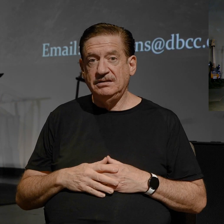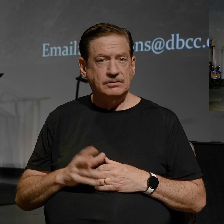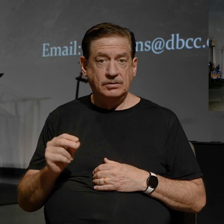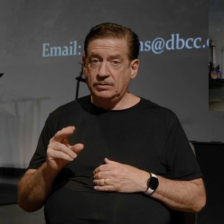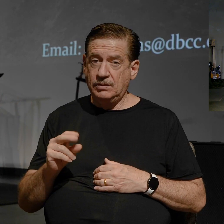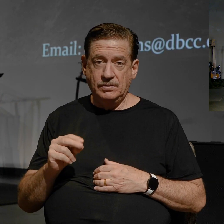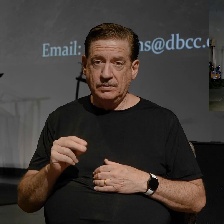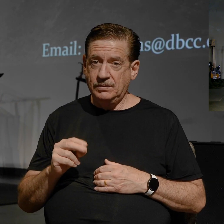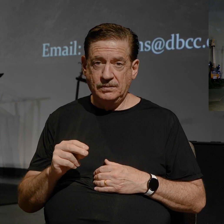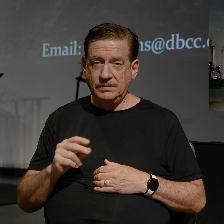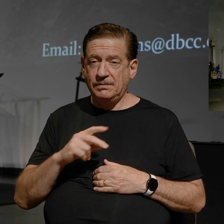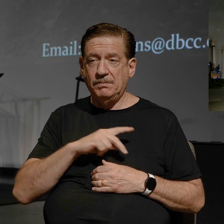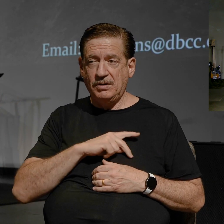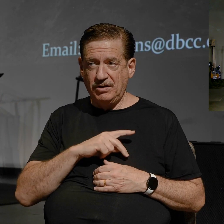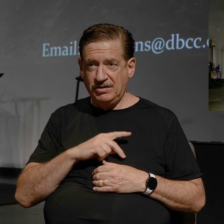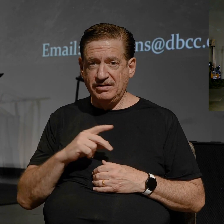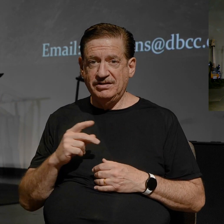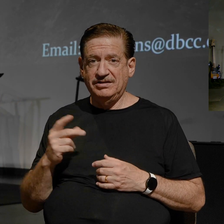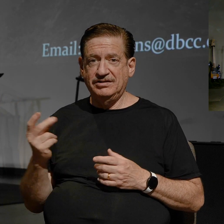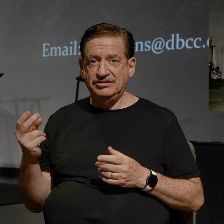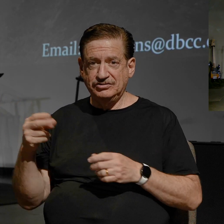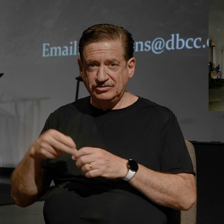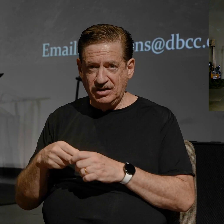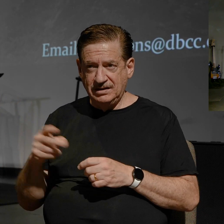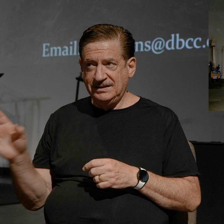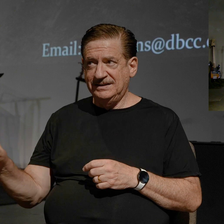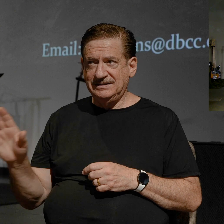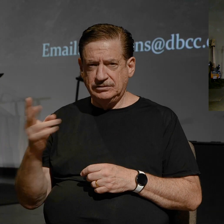no, Paul joined him to his ministry.